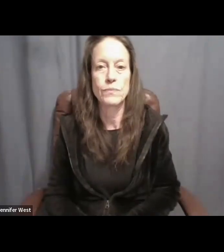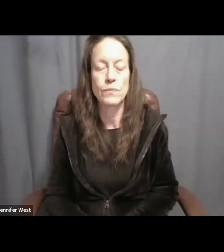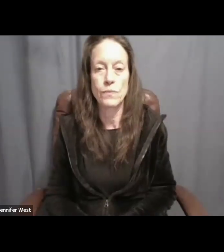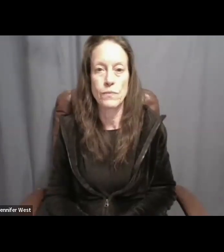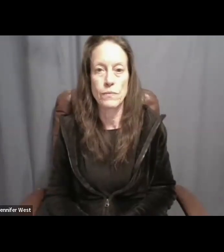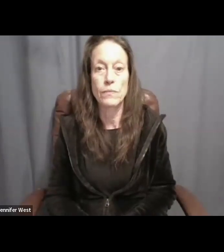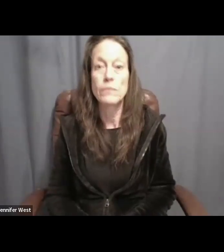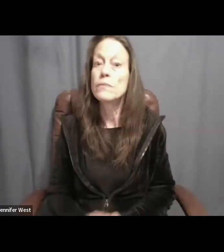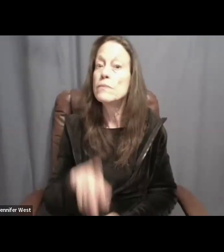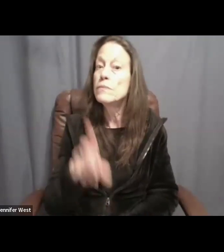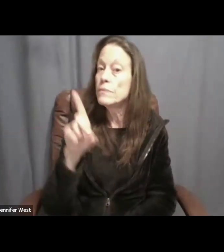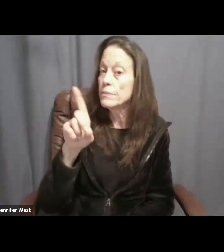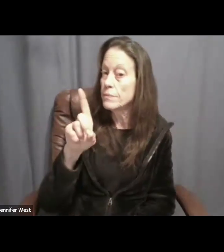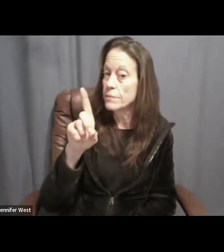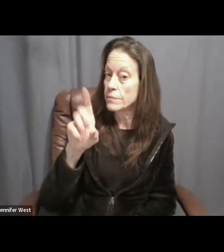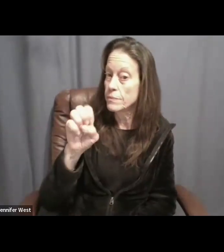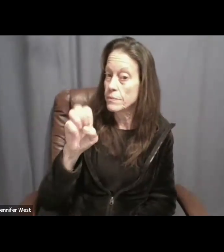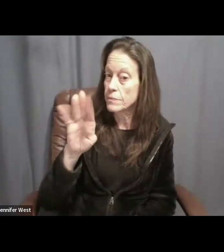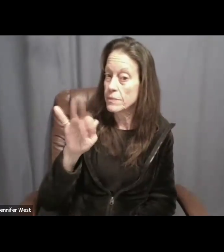Debbie,